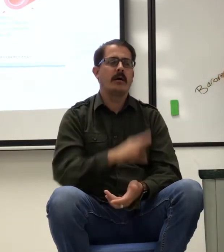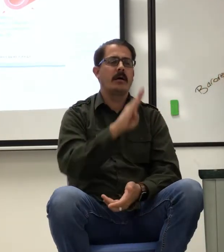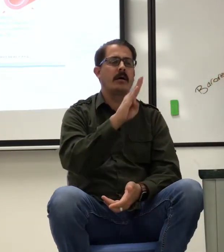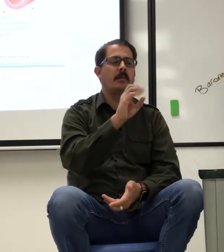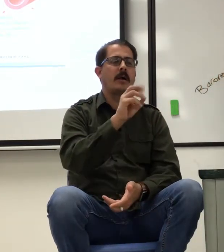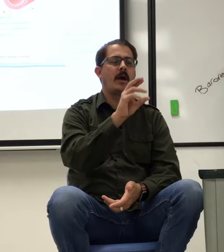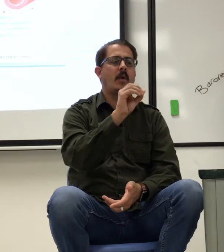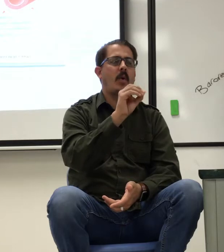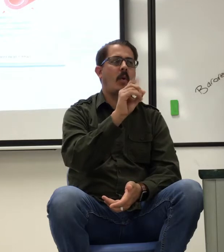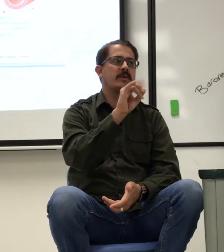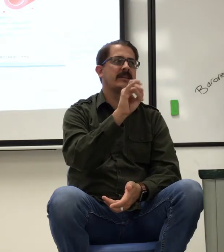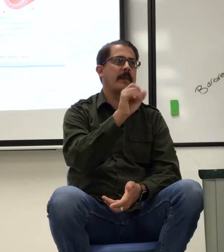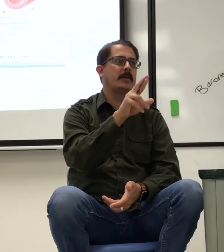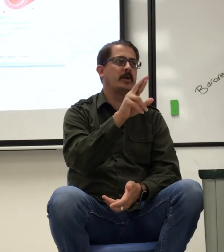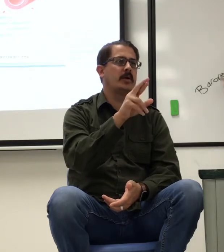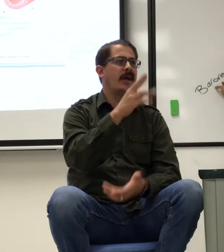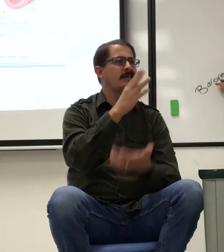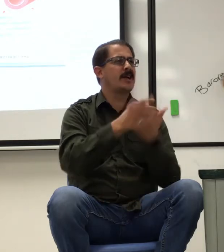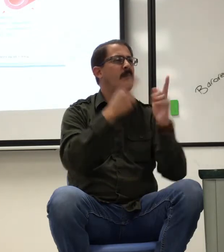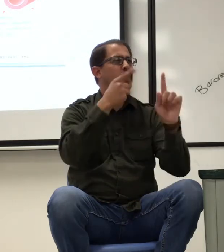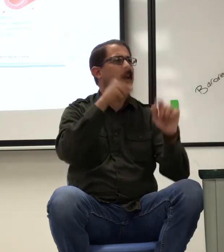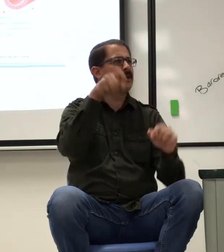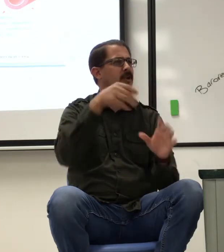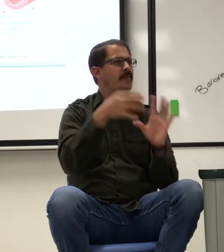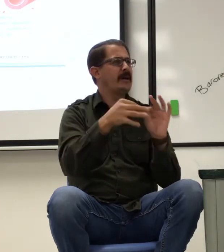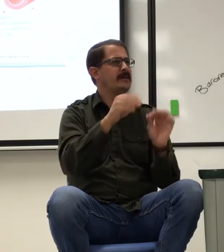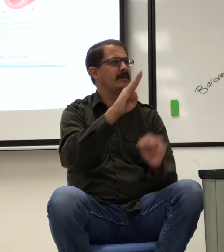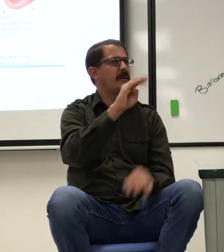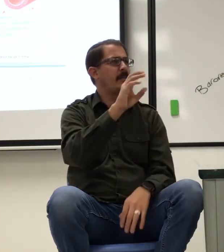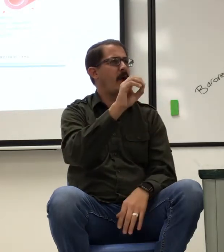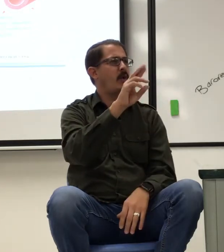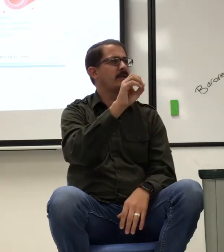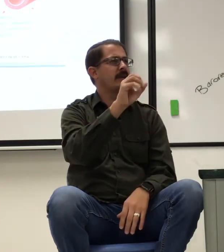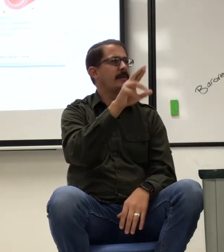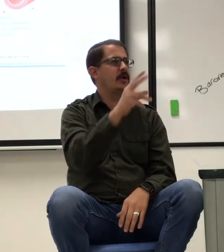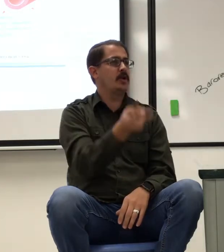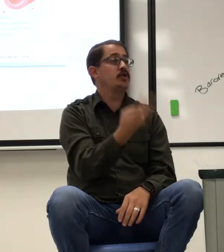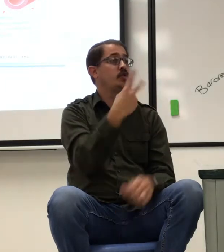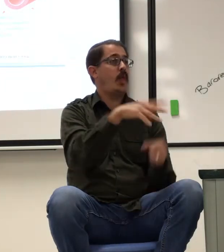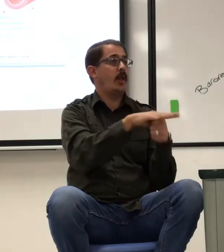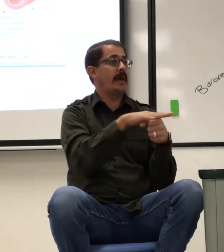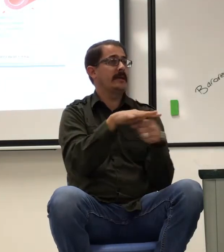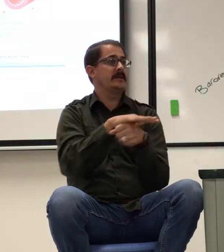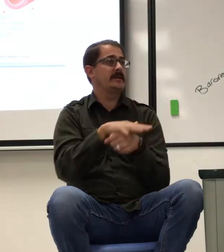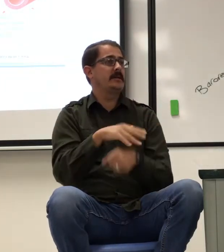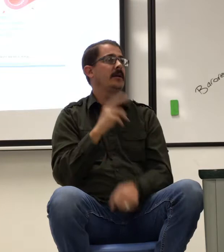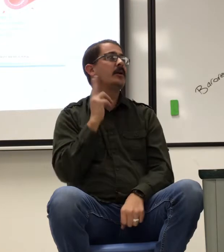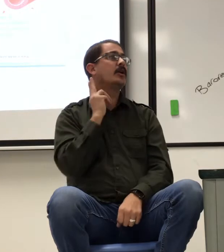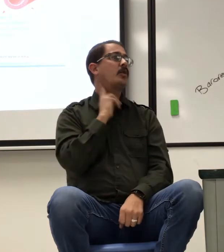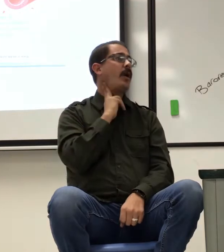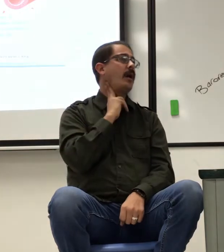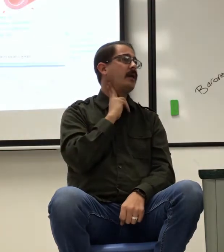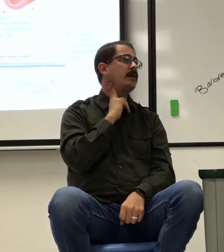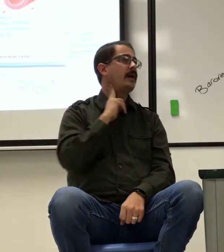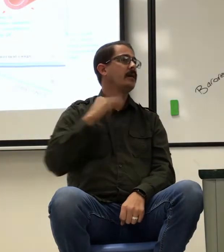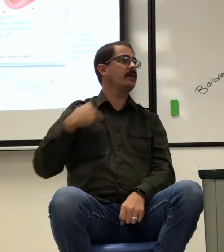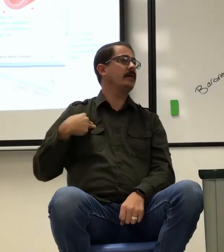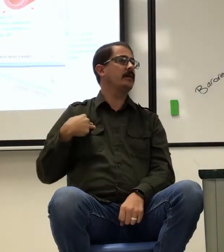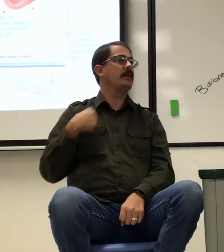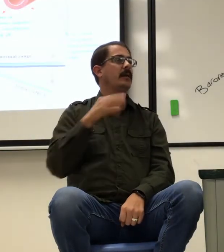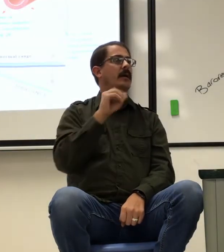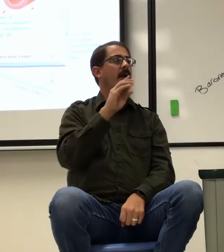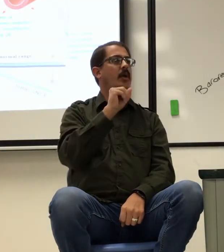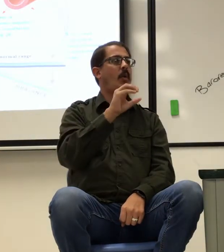Baroreceptor. At some point, I should have mentioned that the baroreceptor, there's two locations, Carotid sinus, aortic arch. Those